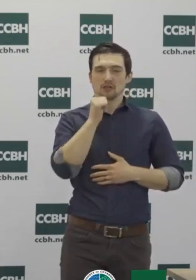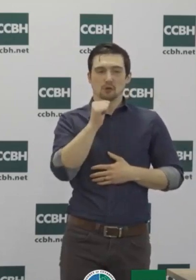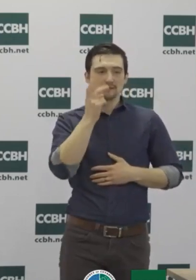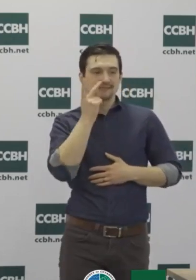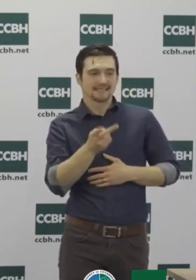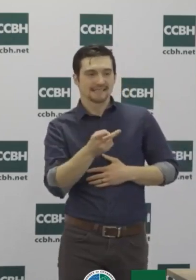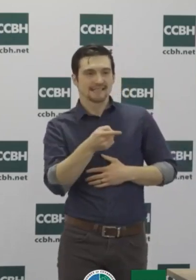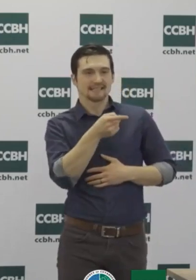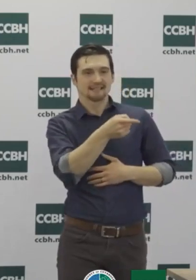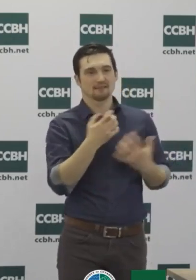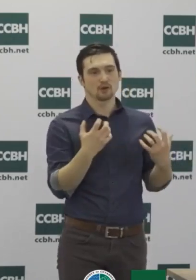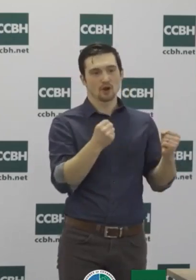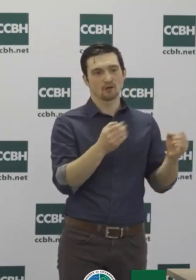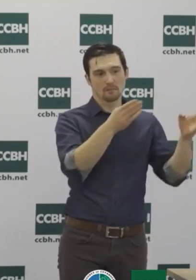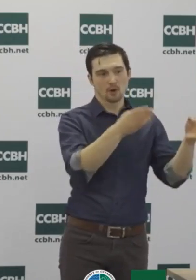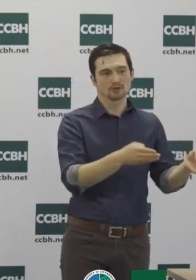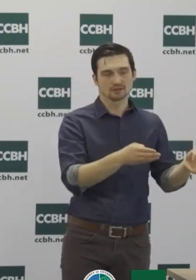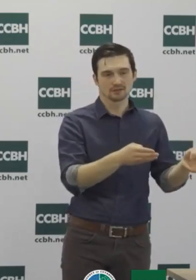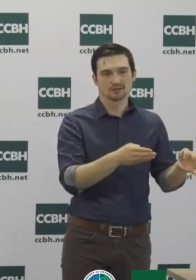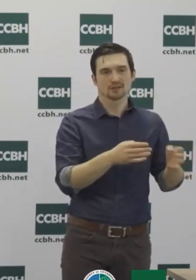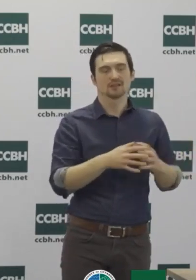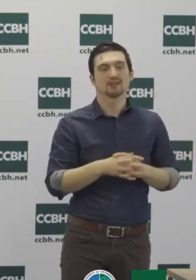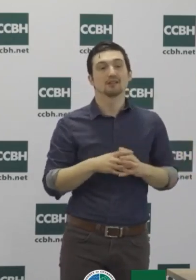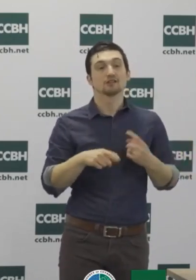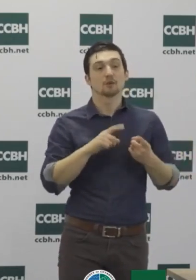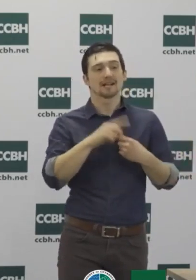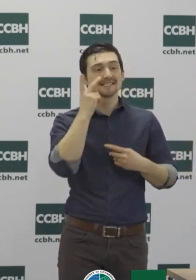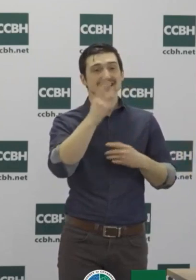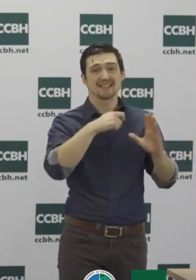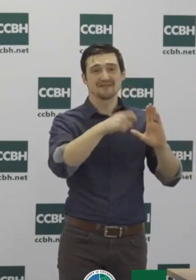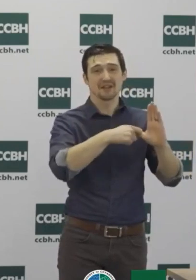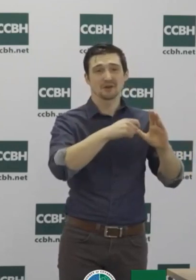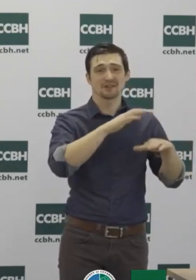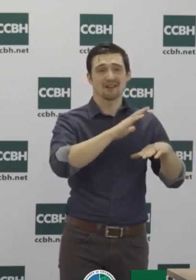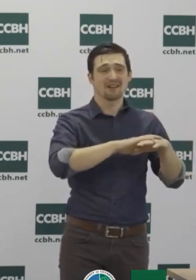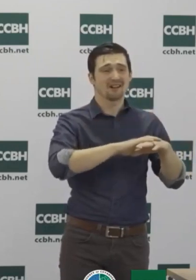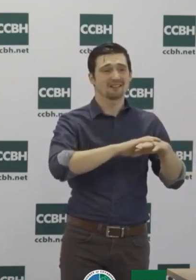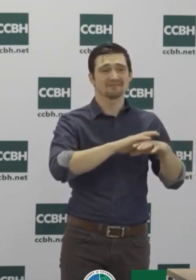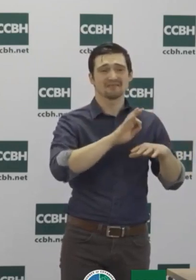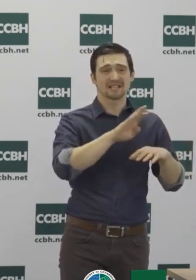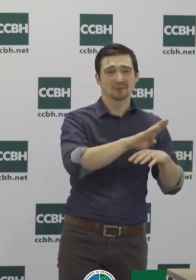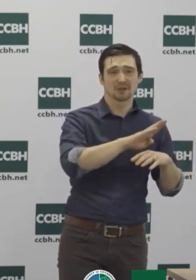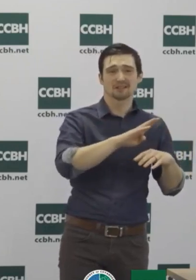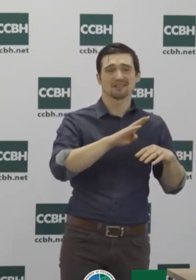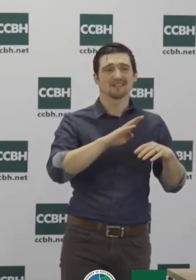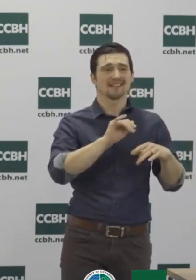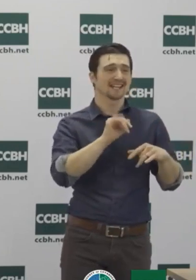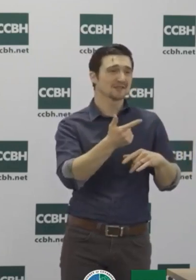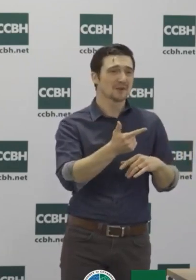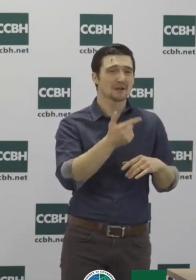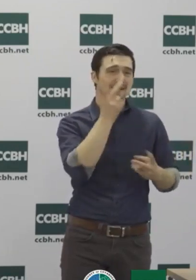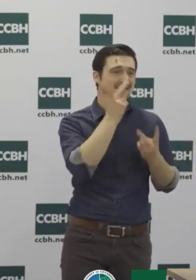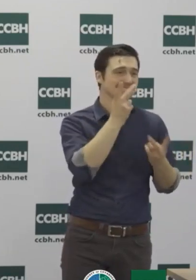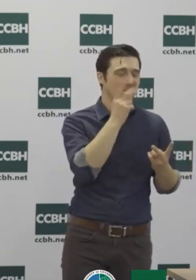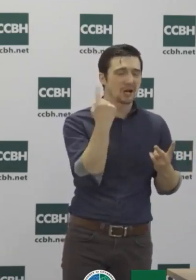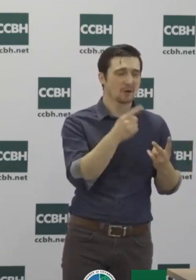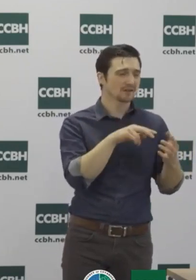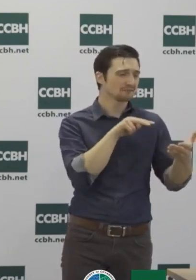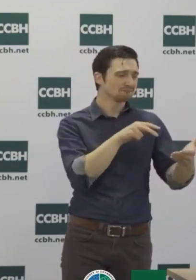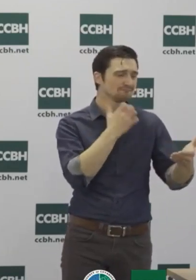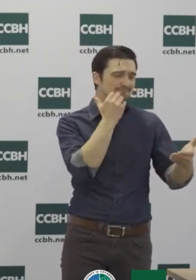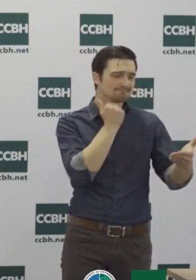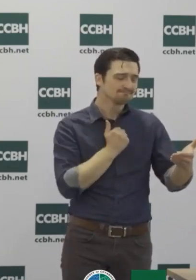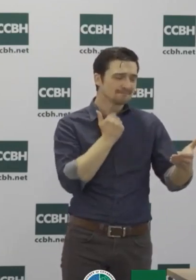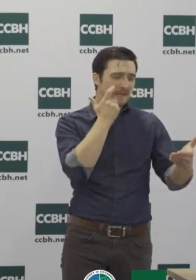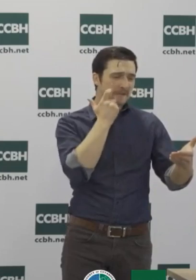we're trying to achieve. And so when I see these videos, number one, I always cry because I'm a crier.